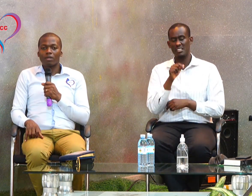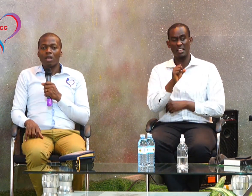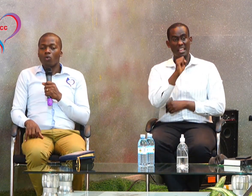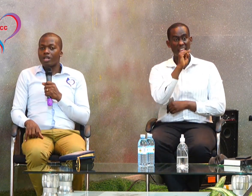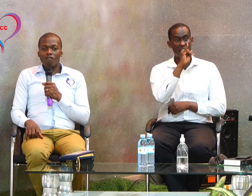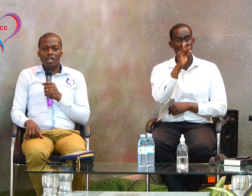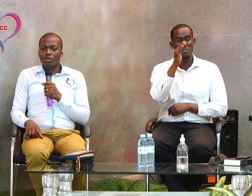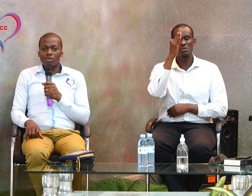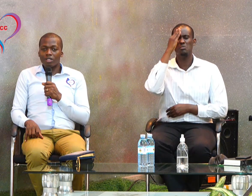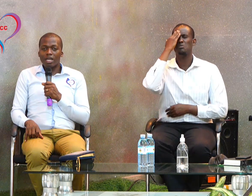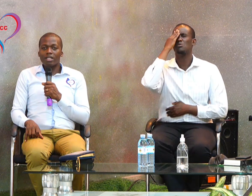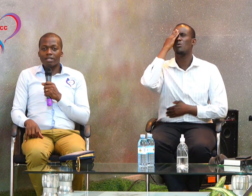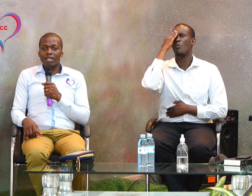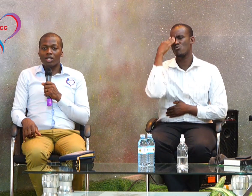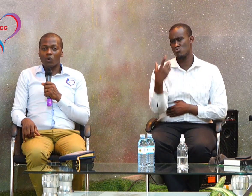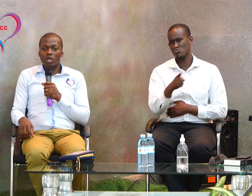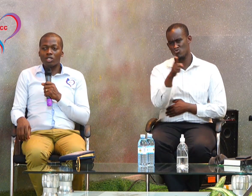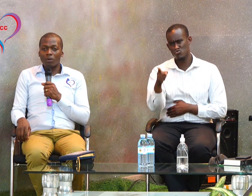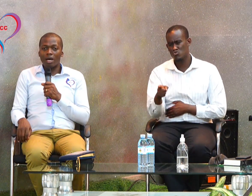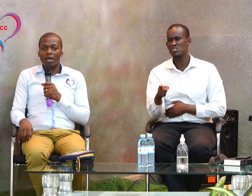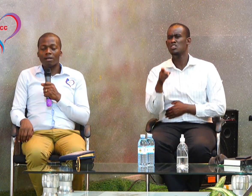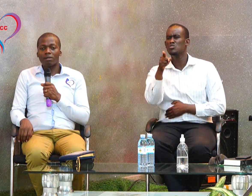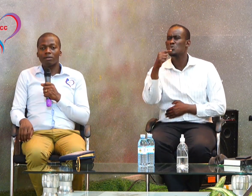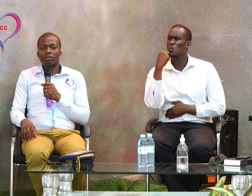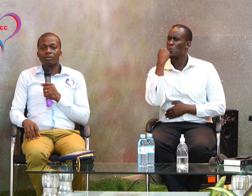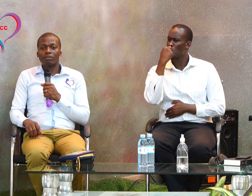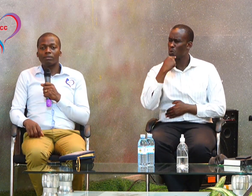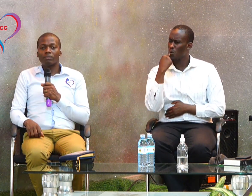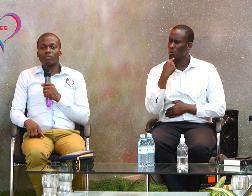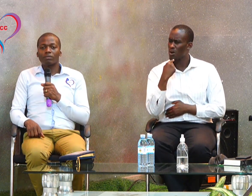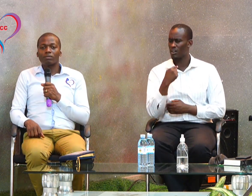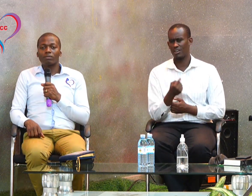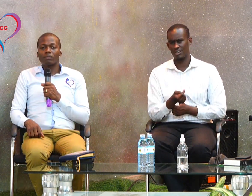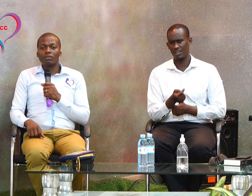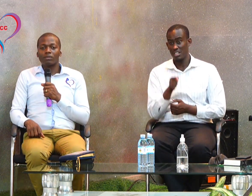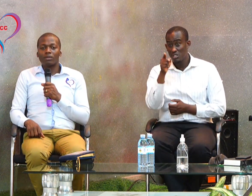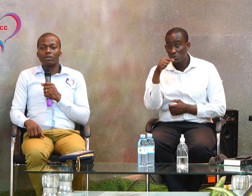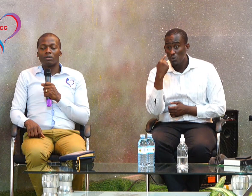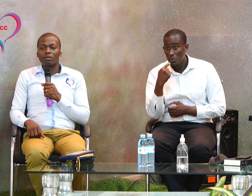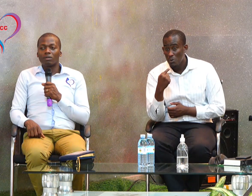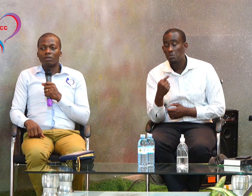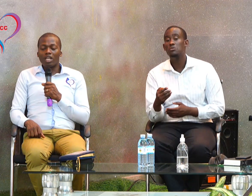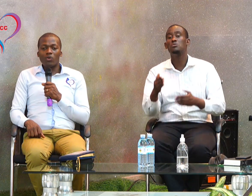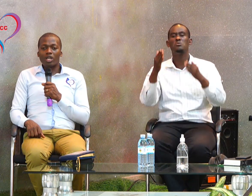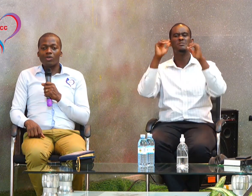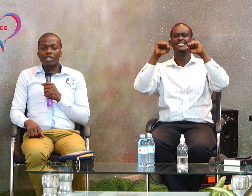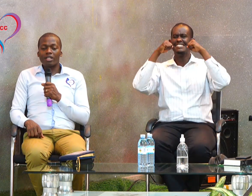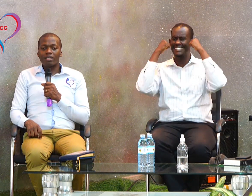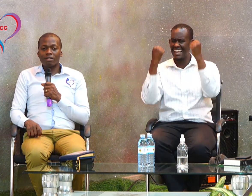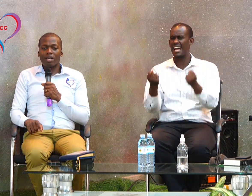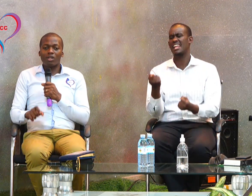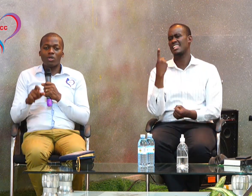chicholi. Whenever you do not understand what you are, tosobola kumanya wawo gasiza na wotagasiza. Then you